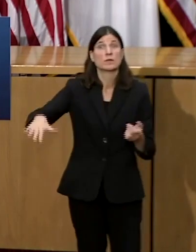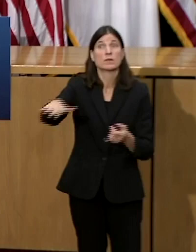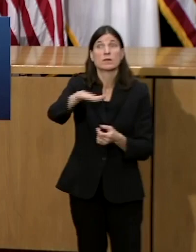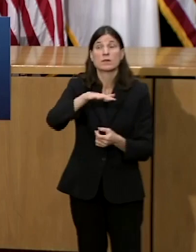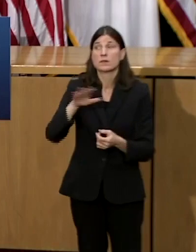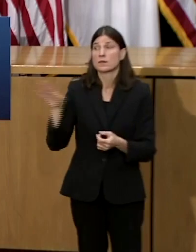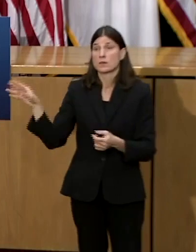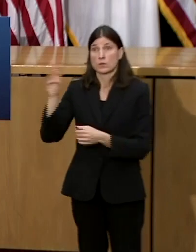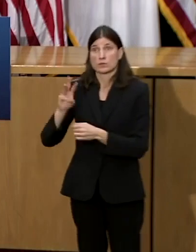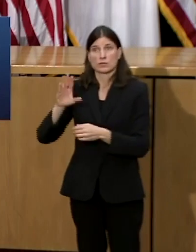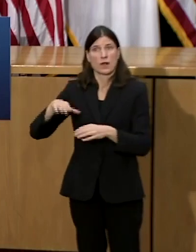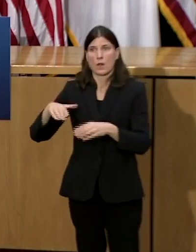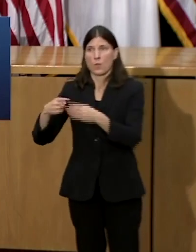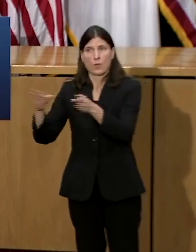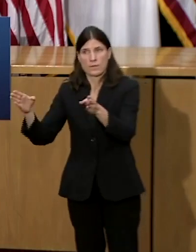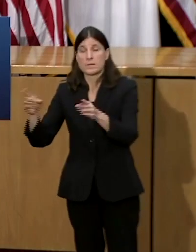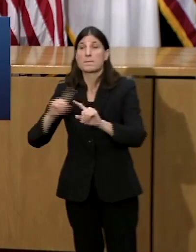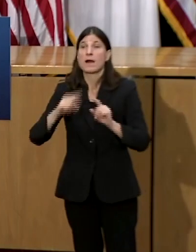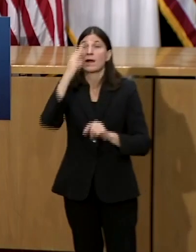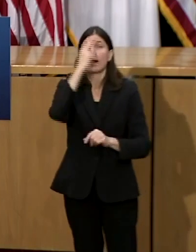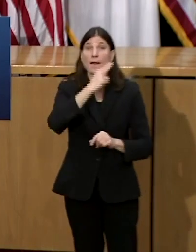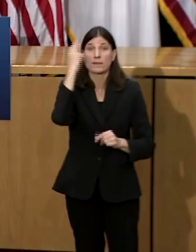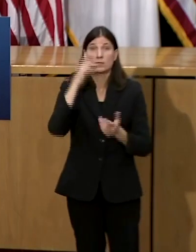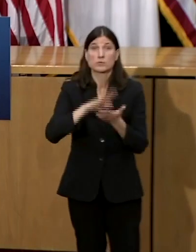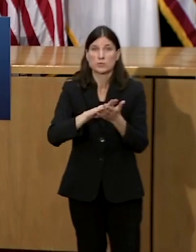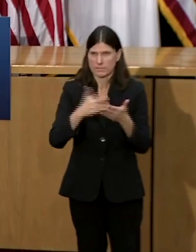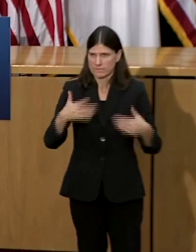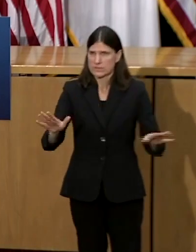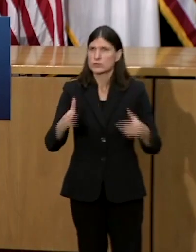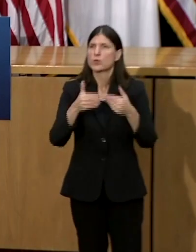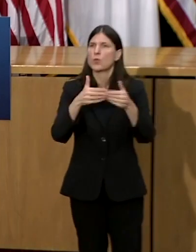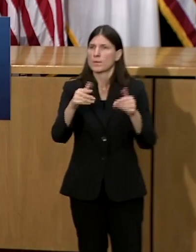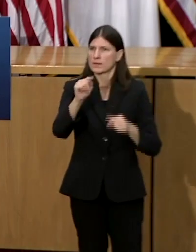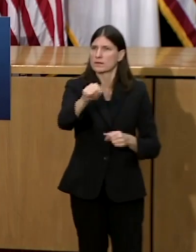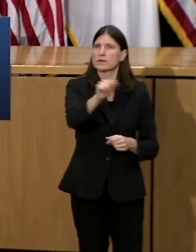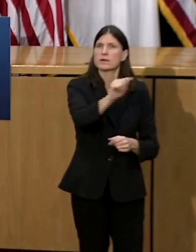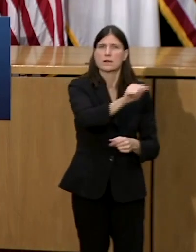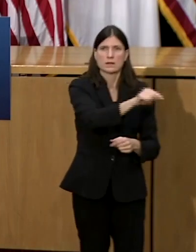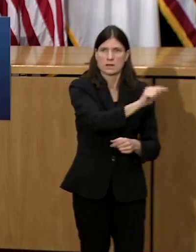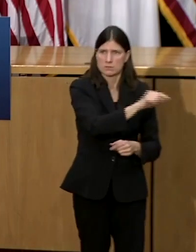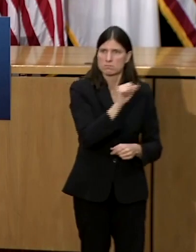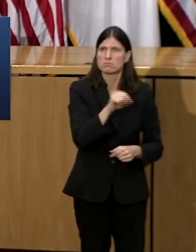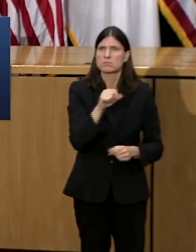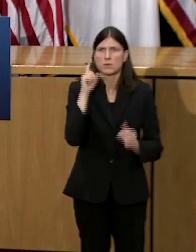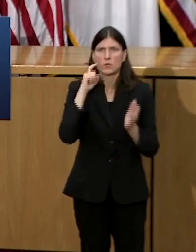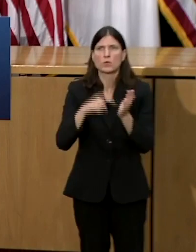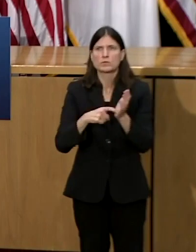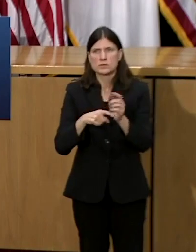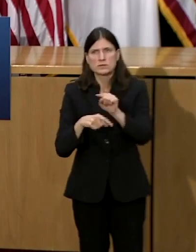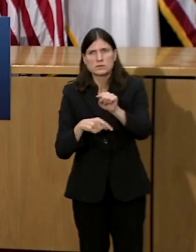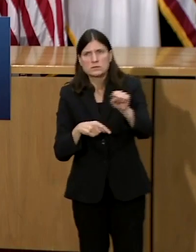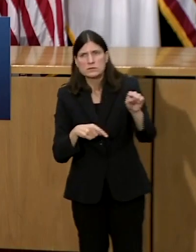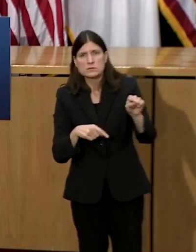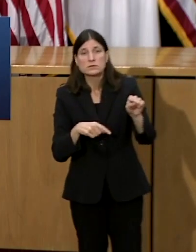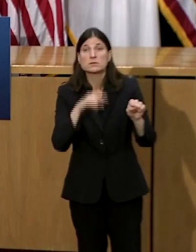families report that they did perfectly fine. I think that's what we can do. We'll get better at doing if we